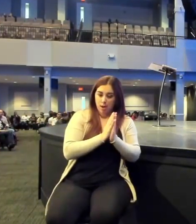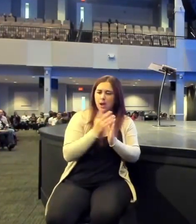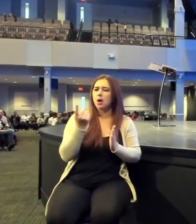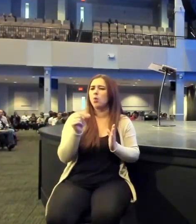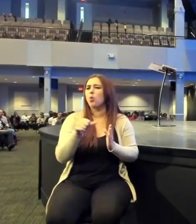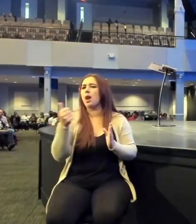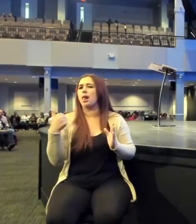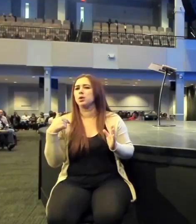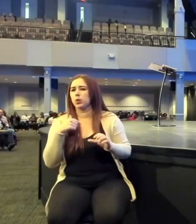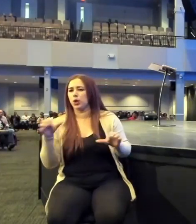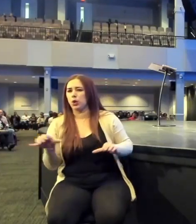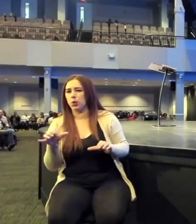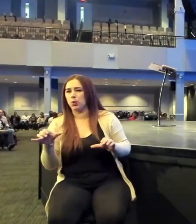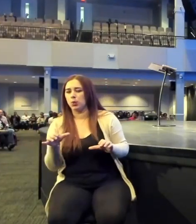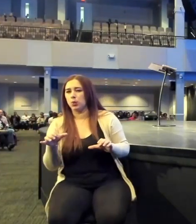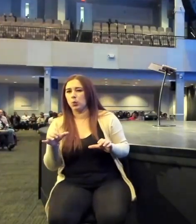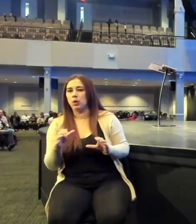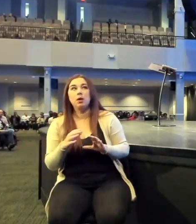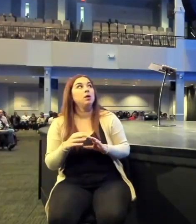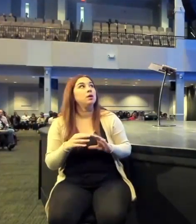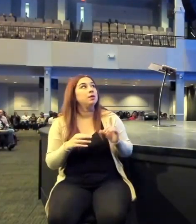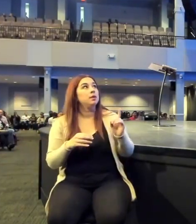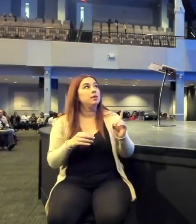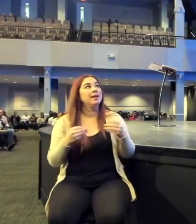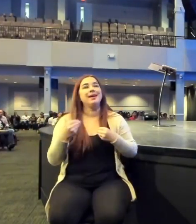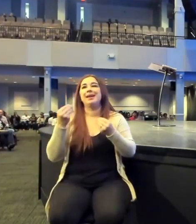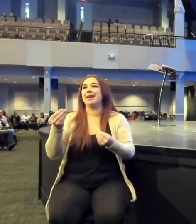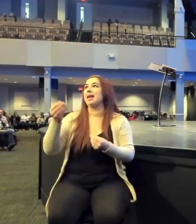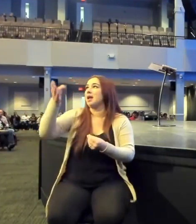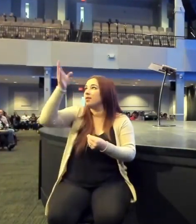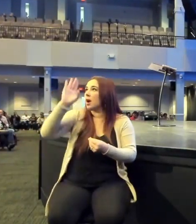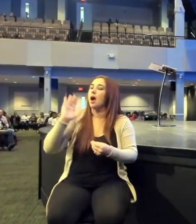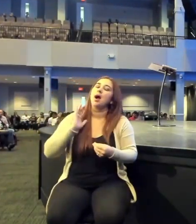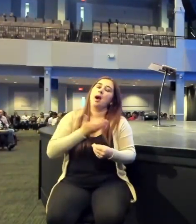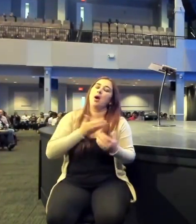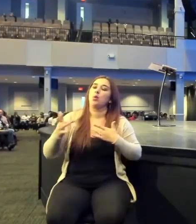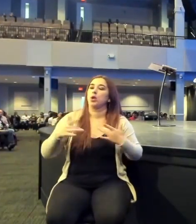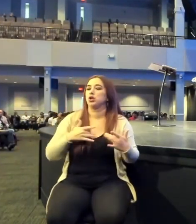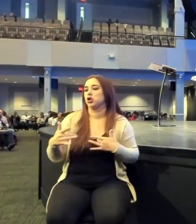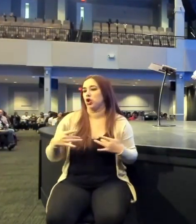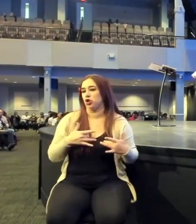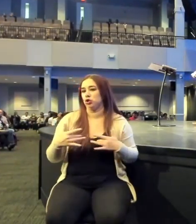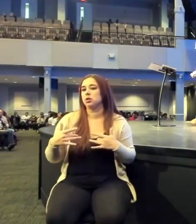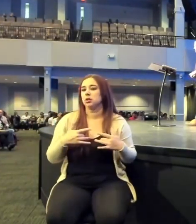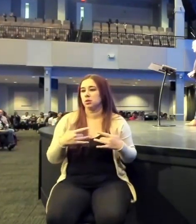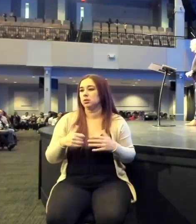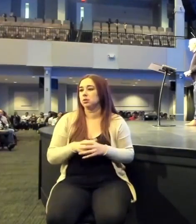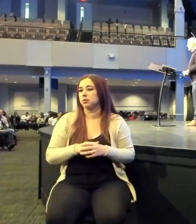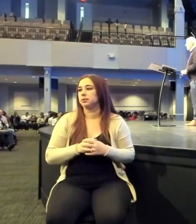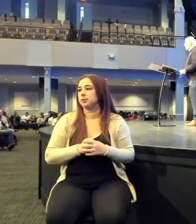do? What is prayer all about? It's when we give God our concerns.